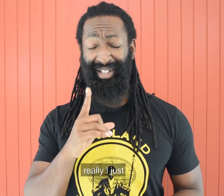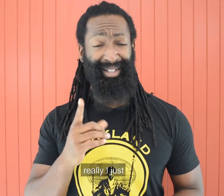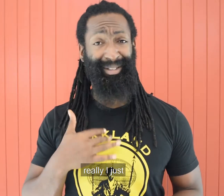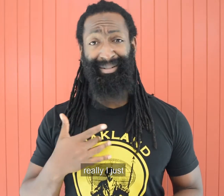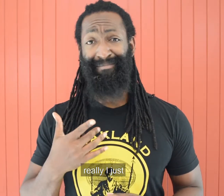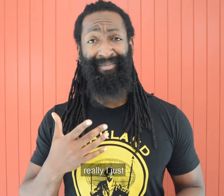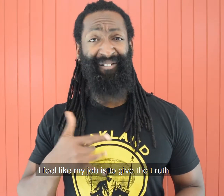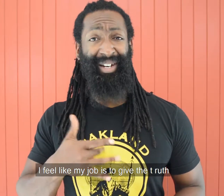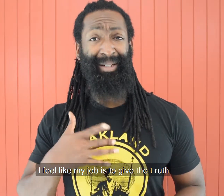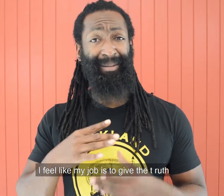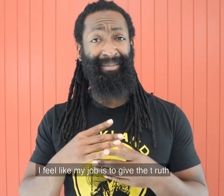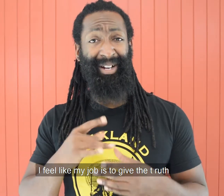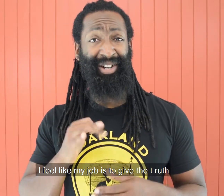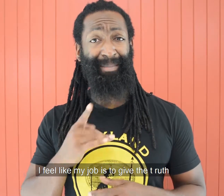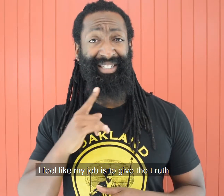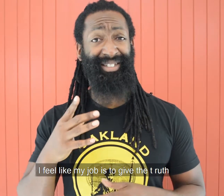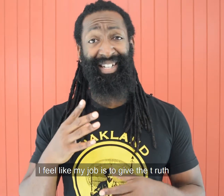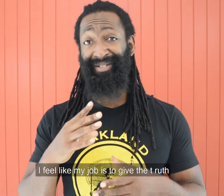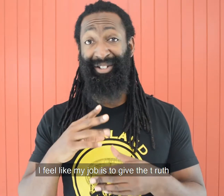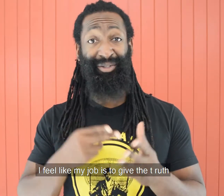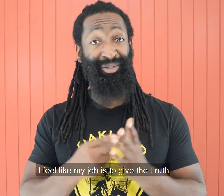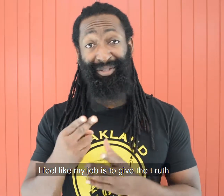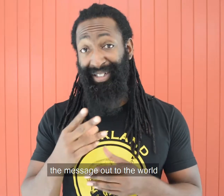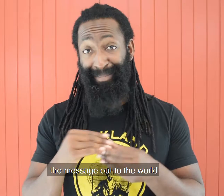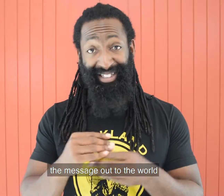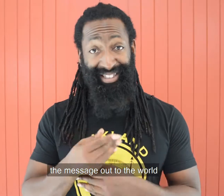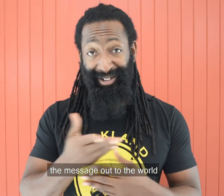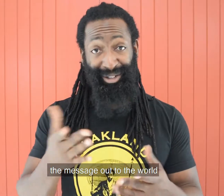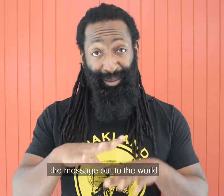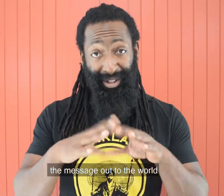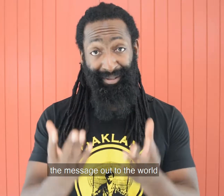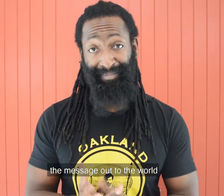Really, I feel like my job is to give the truth and message out to the world.